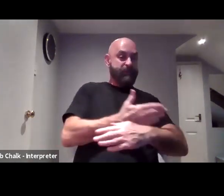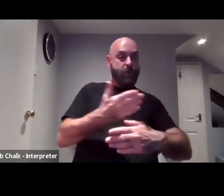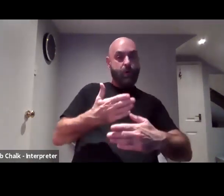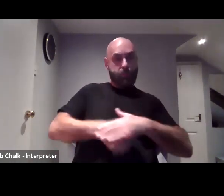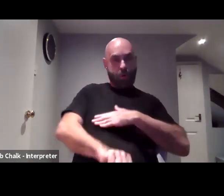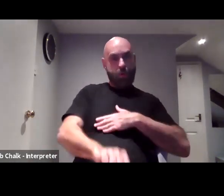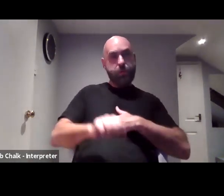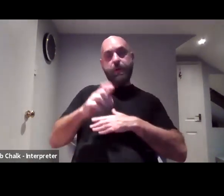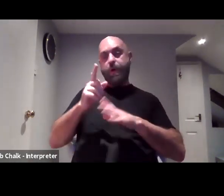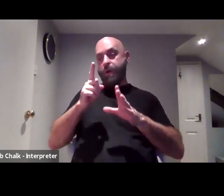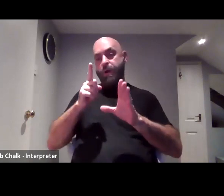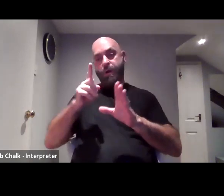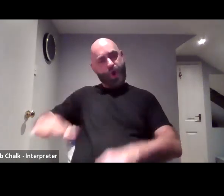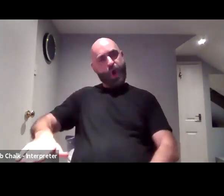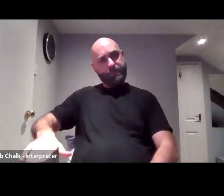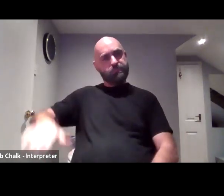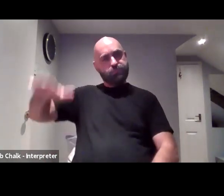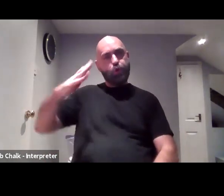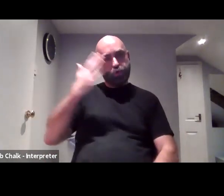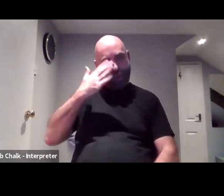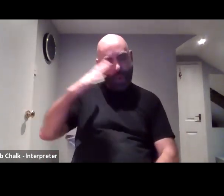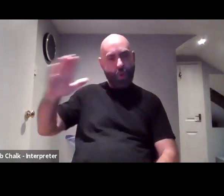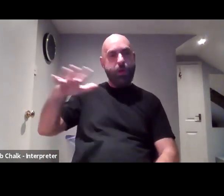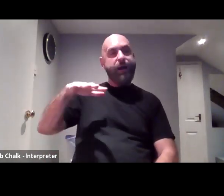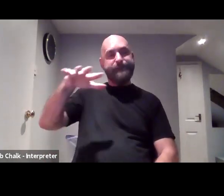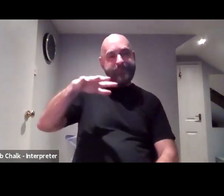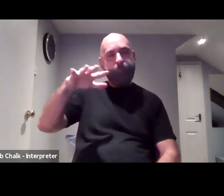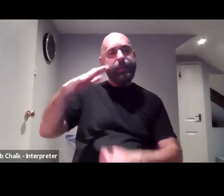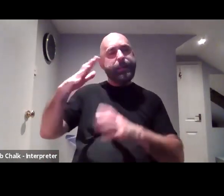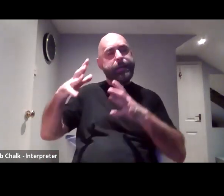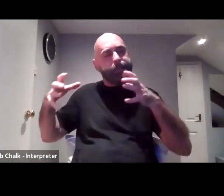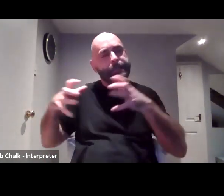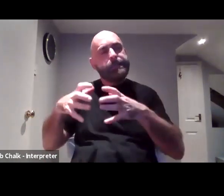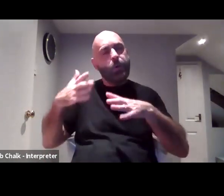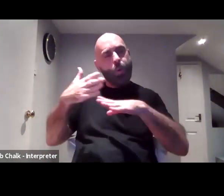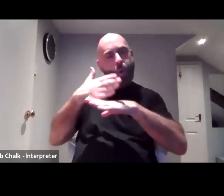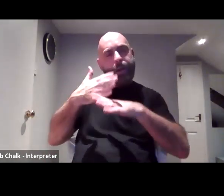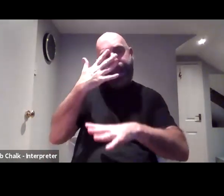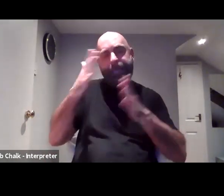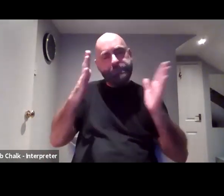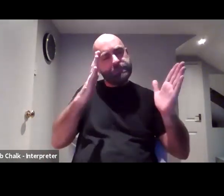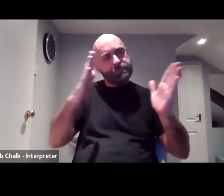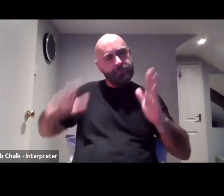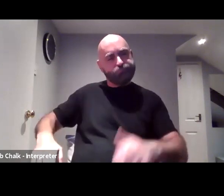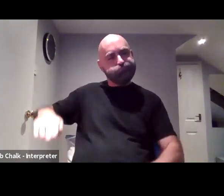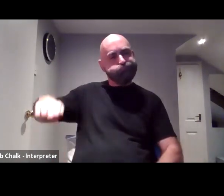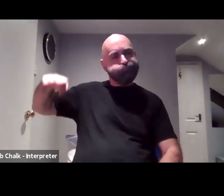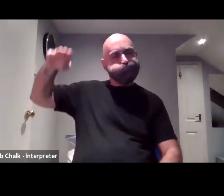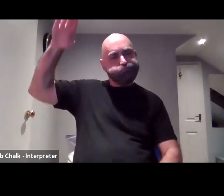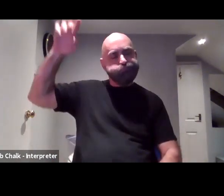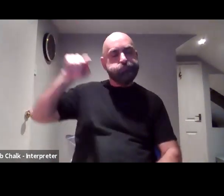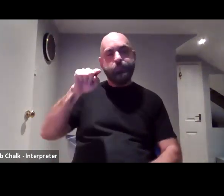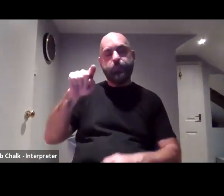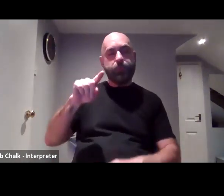childhood, at school age, during family building and working ages, and at